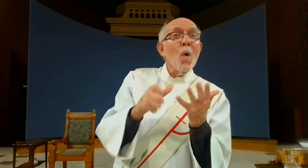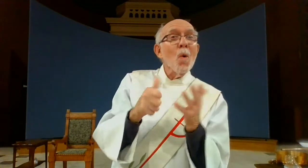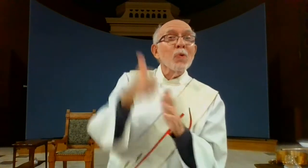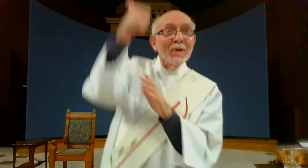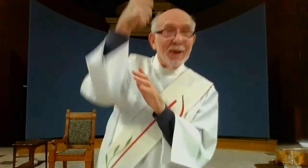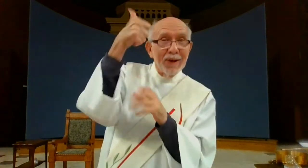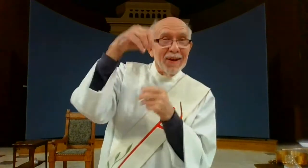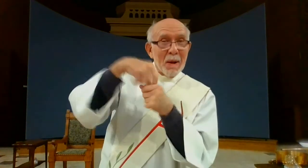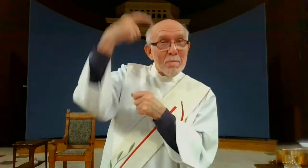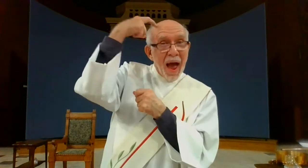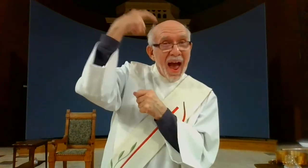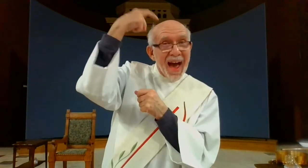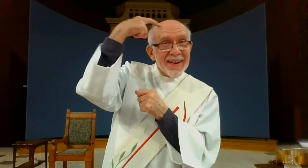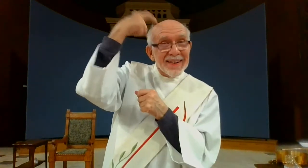He was wise like an old man,